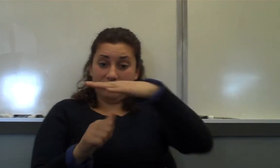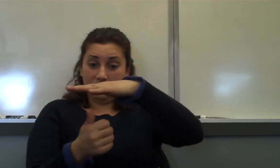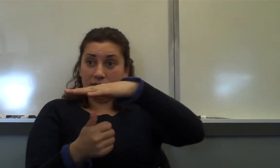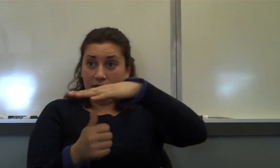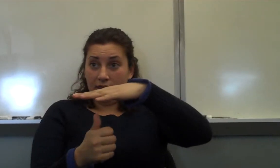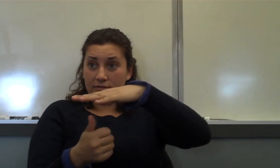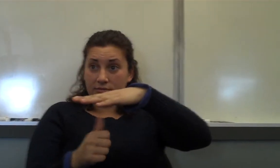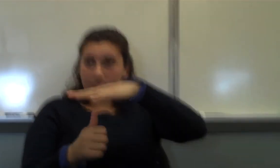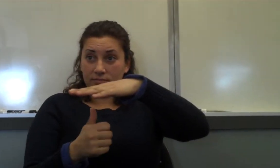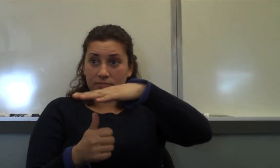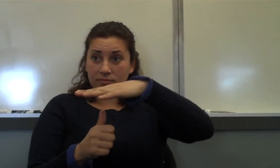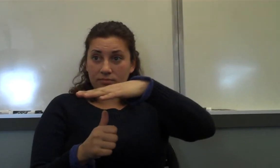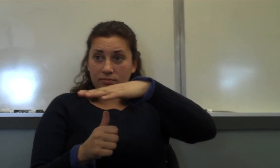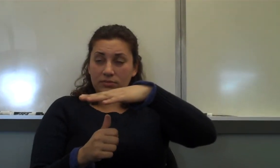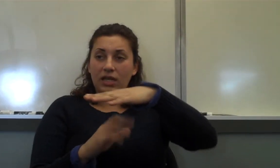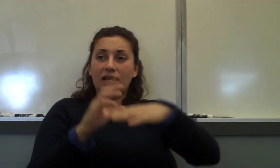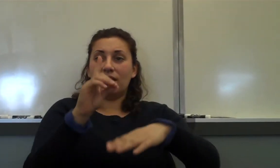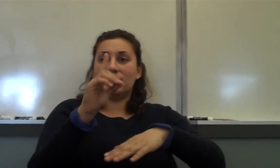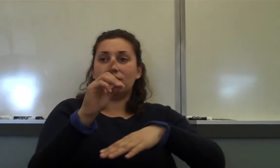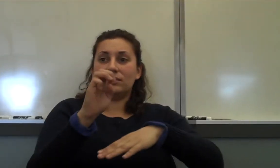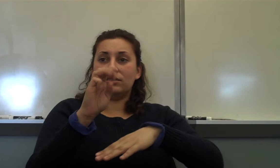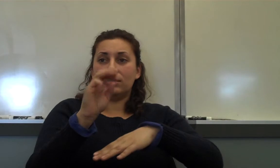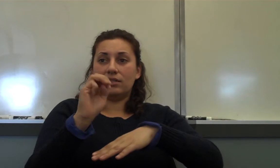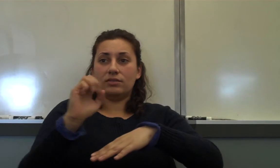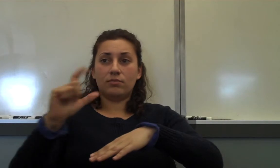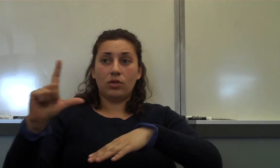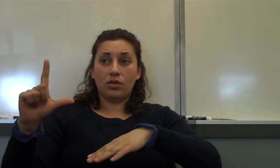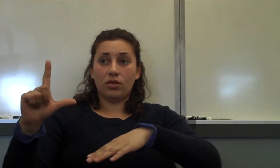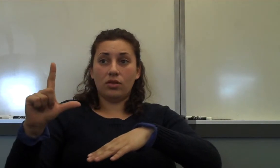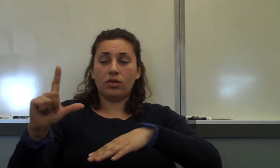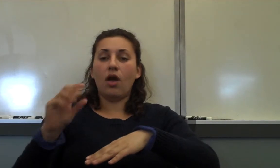fraction. It's very easy to switch. This is going to be 0.123,